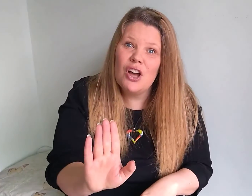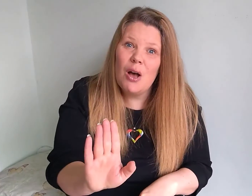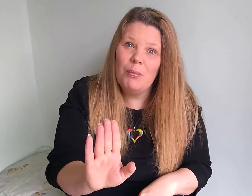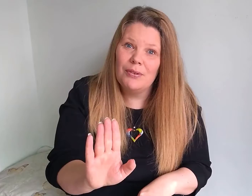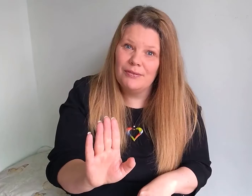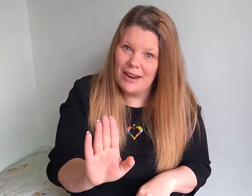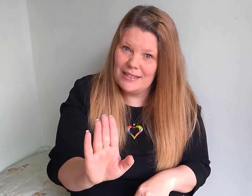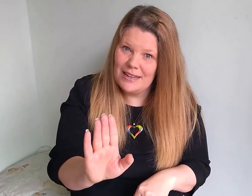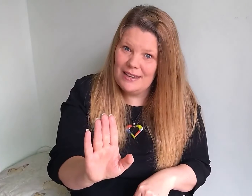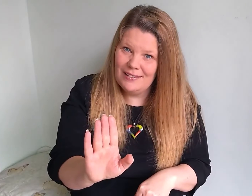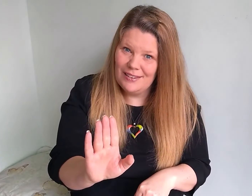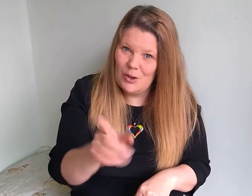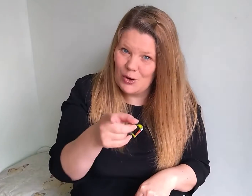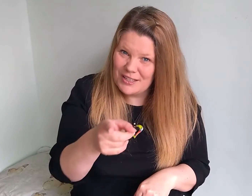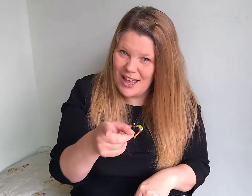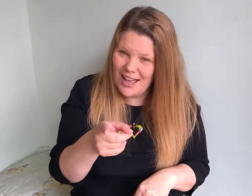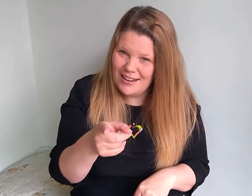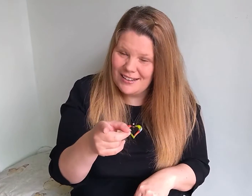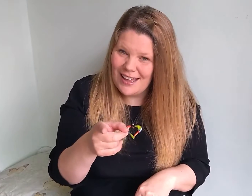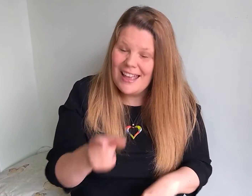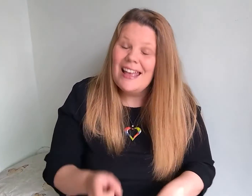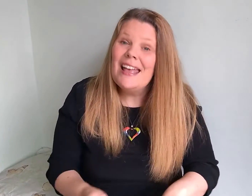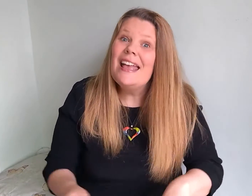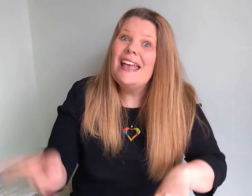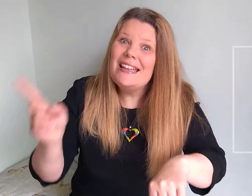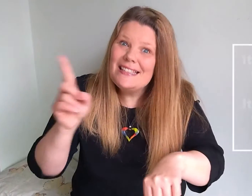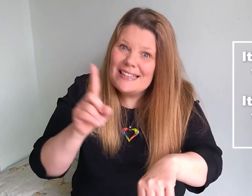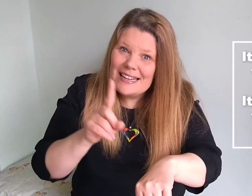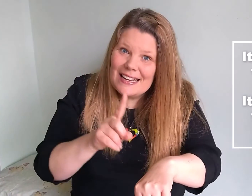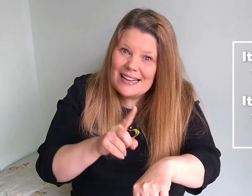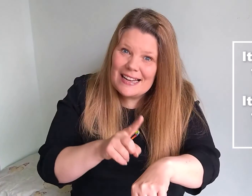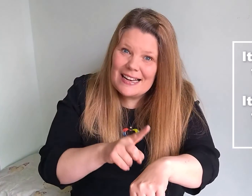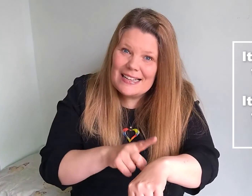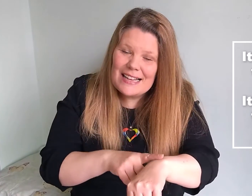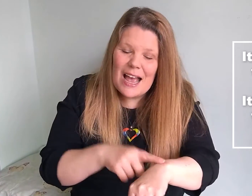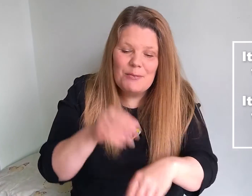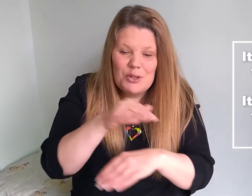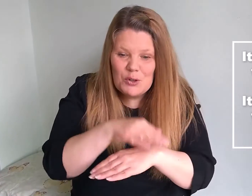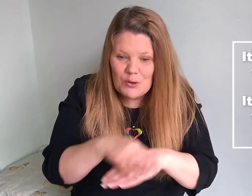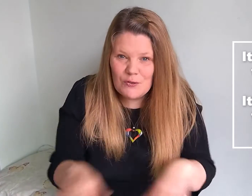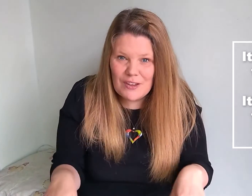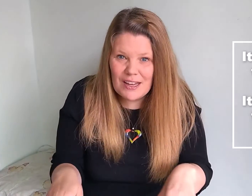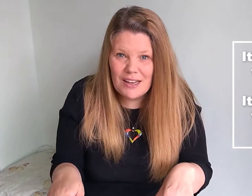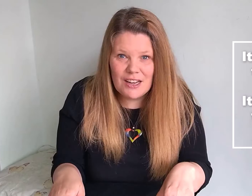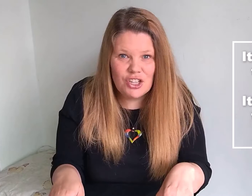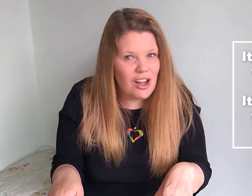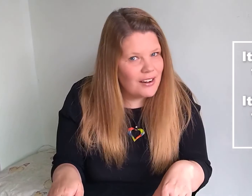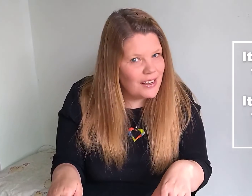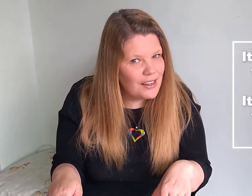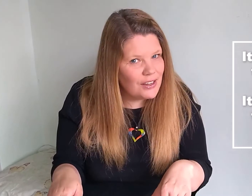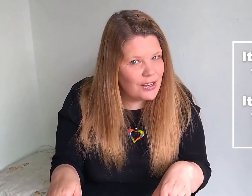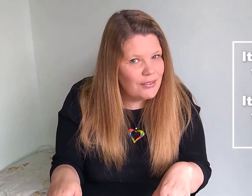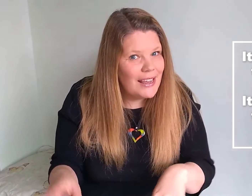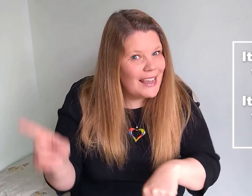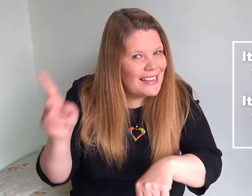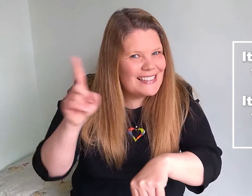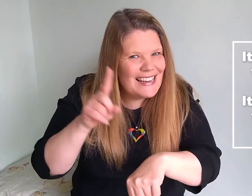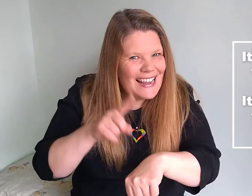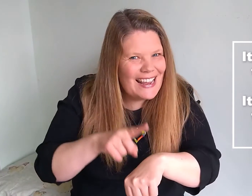stop. Ready? Your turn. It's nearly time to finish. Can't hear you. It's